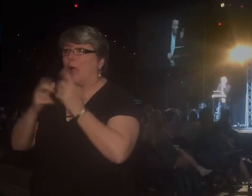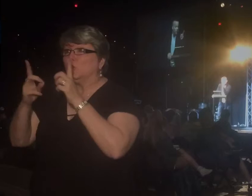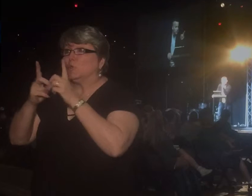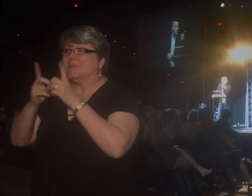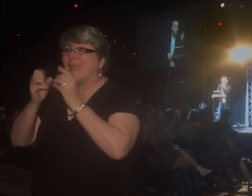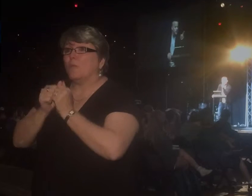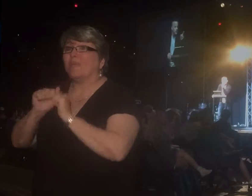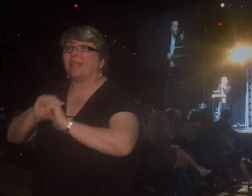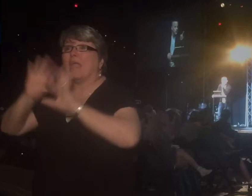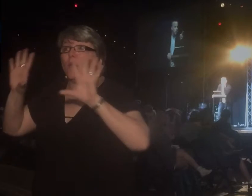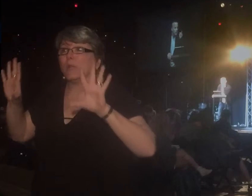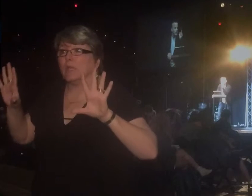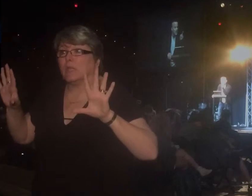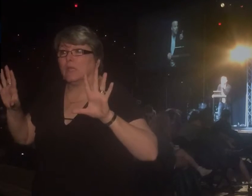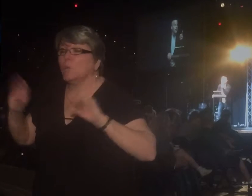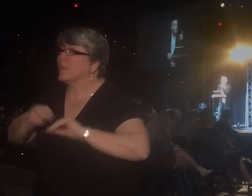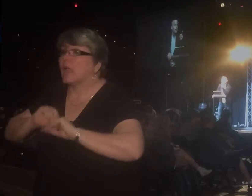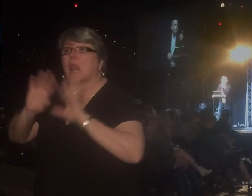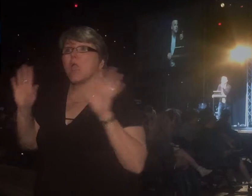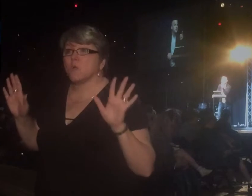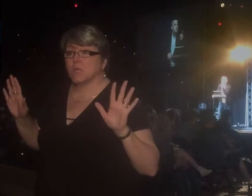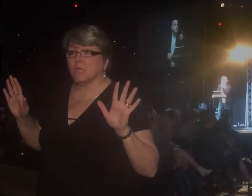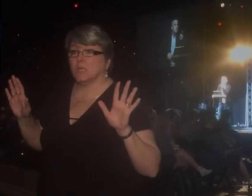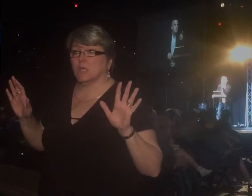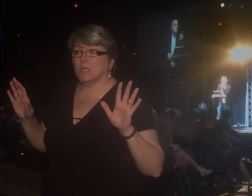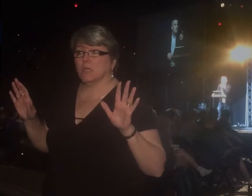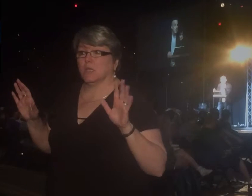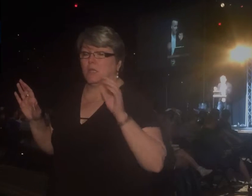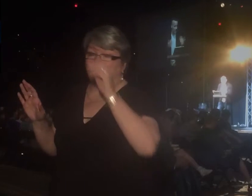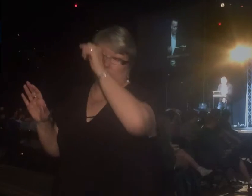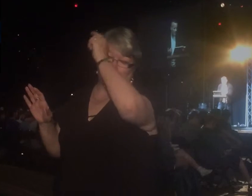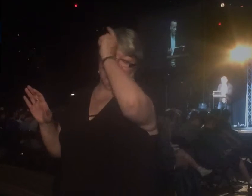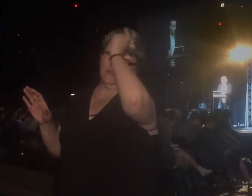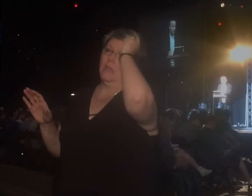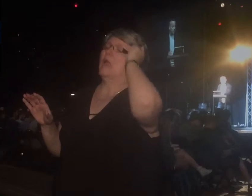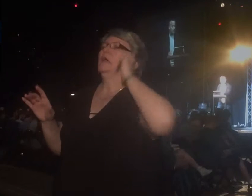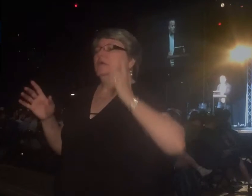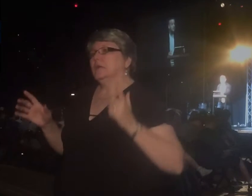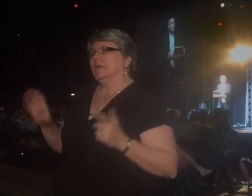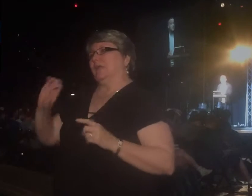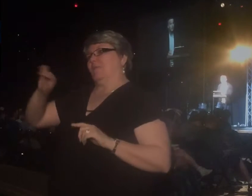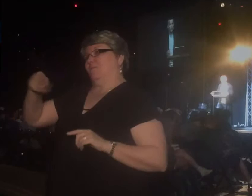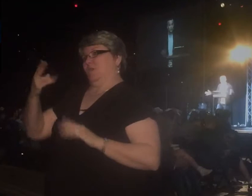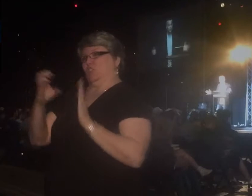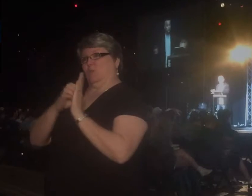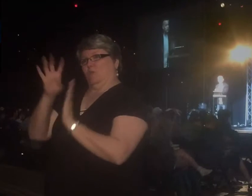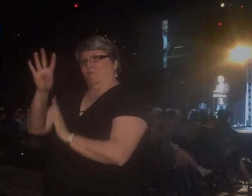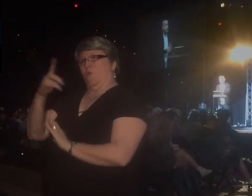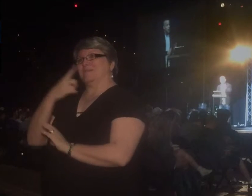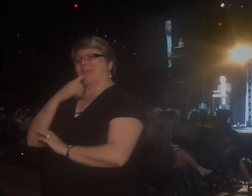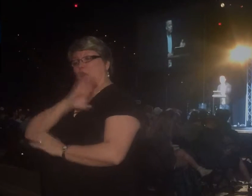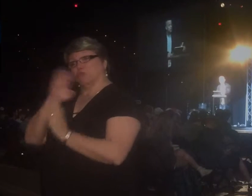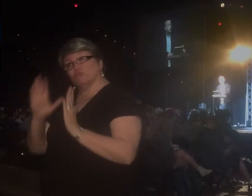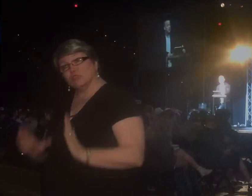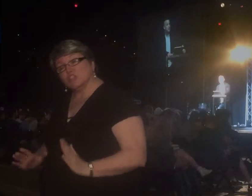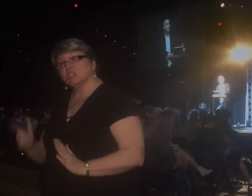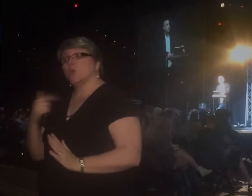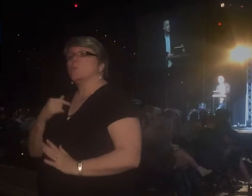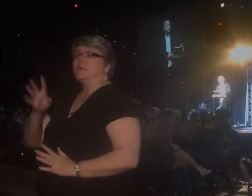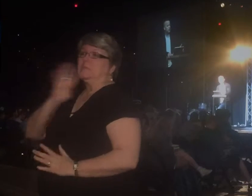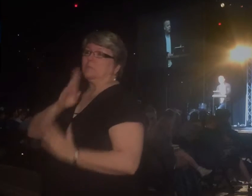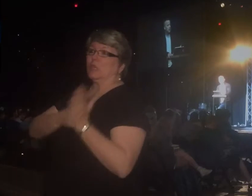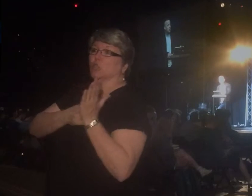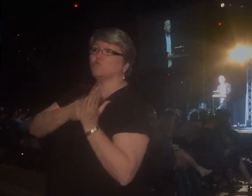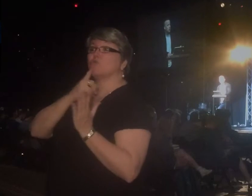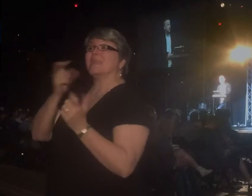you date with clarity? With clarity. That Ephesians chapter 4 says of Christians, we